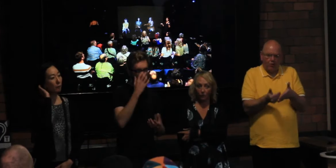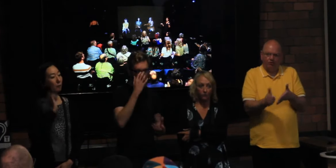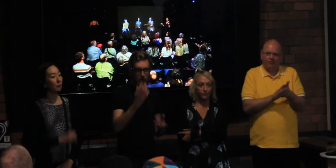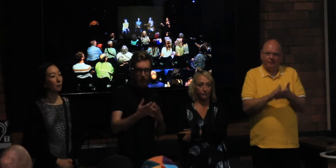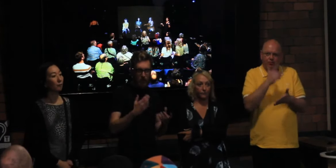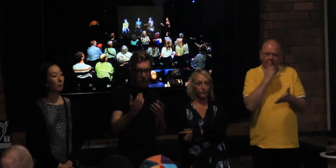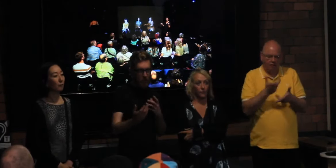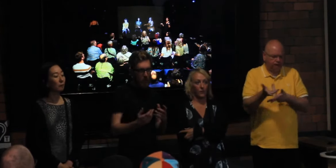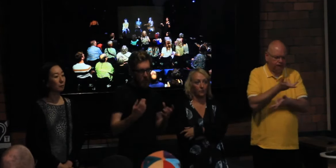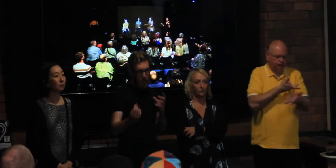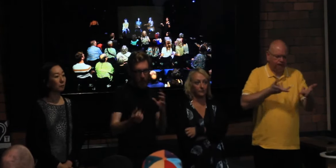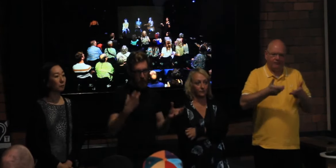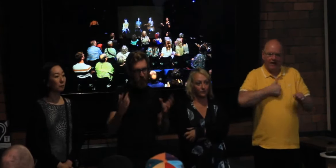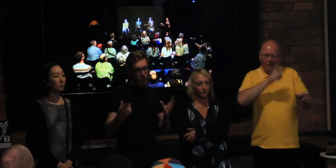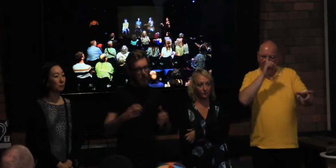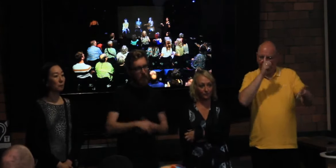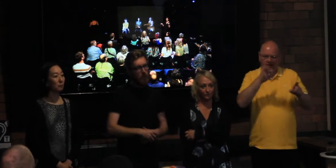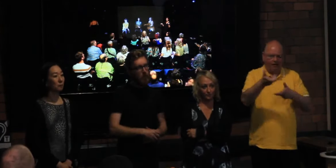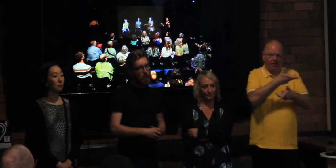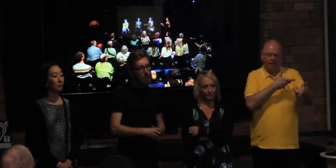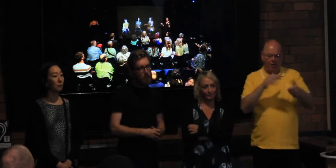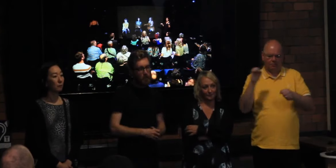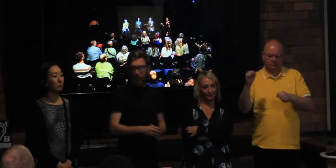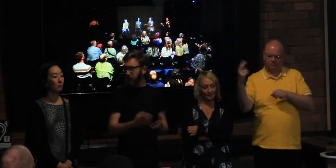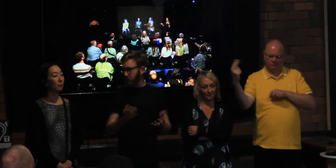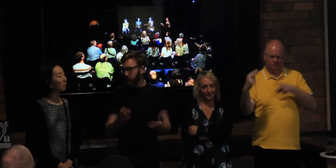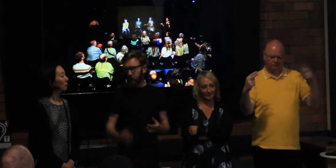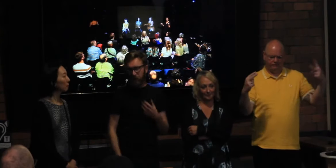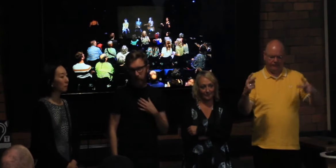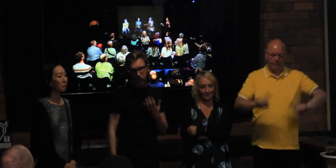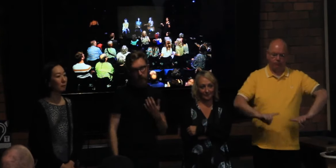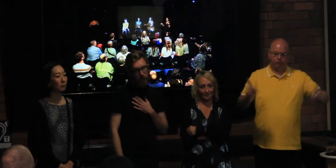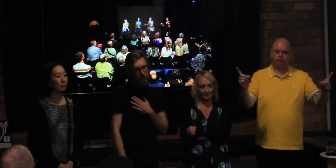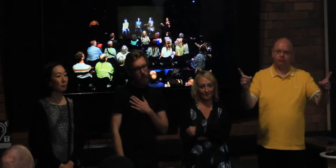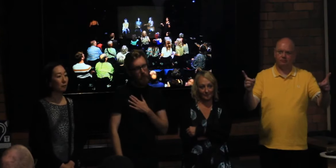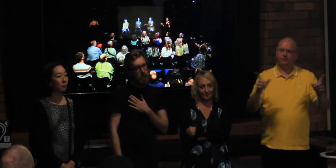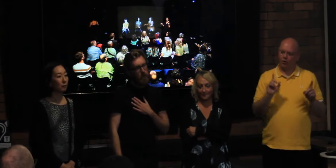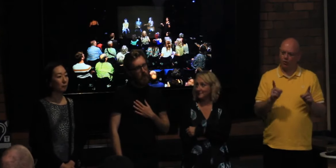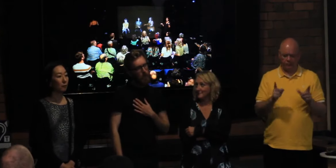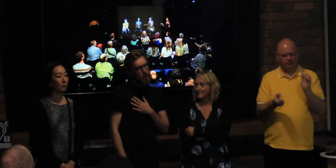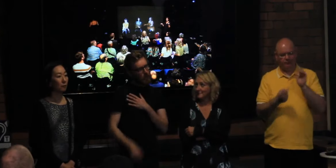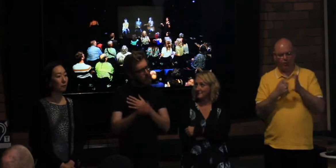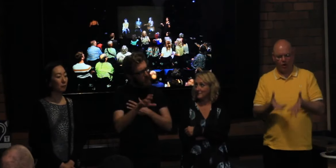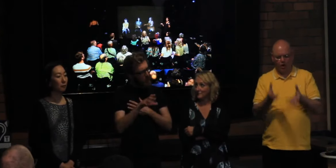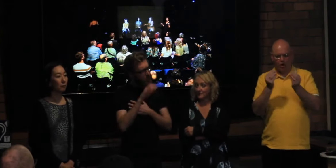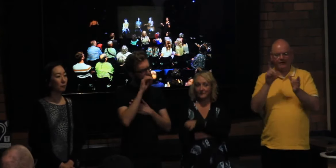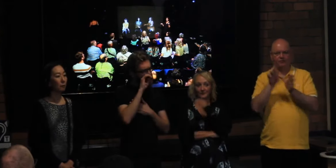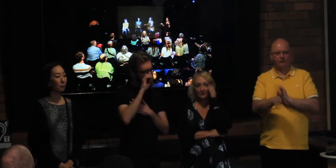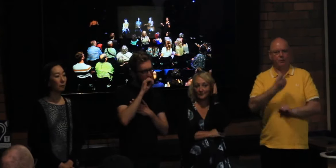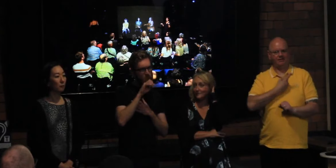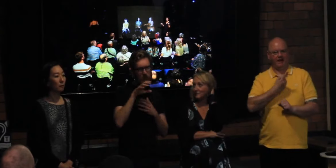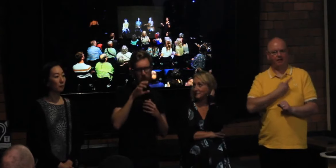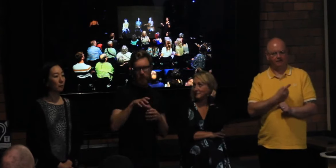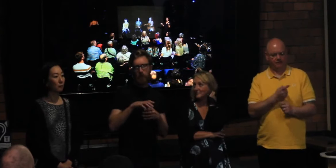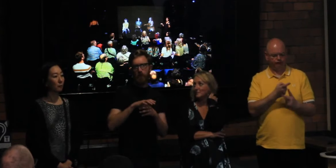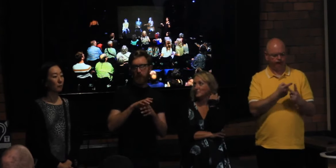communicate, and share ideas when we're coming from very different kind of backgrounds? So that's a real kind of learning experience for me. So those are some of the creative challenges.